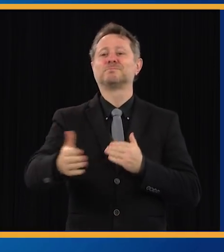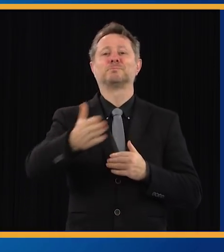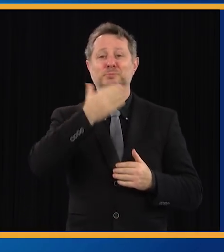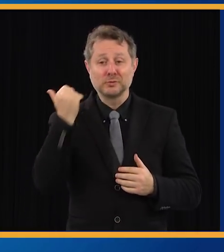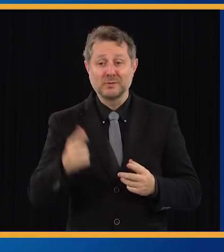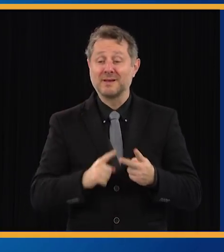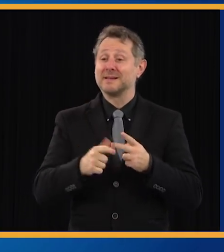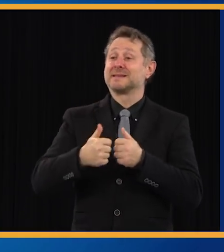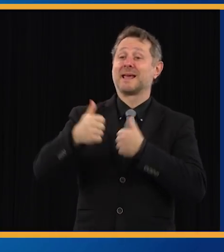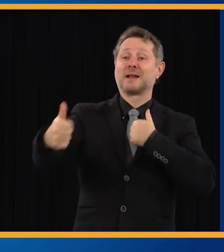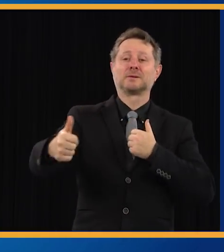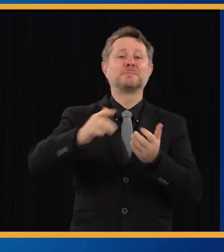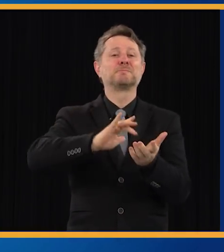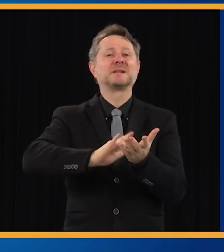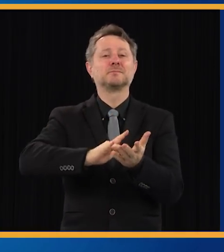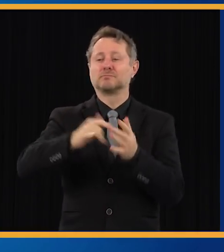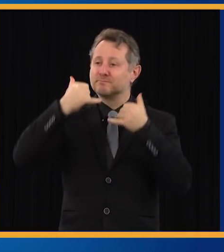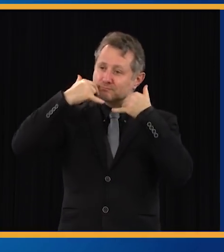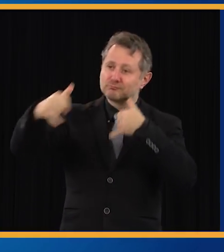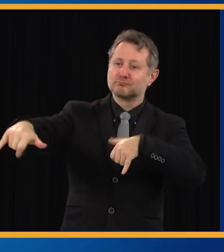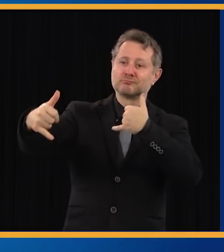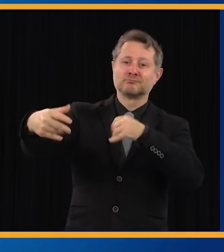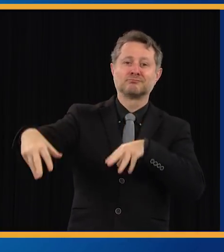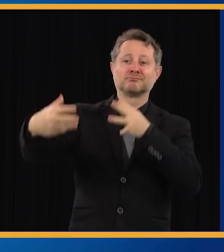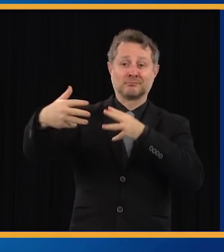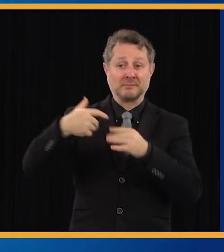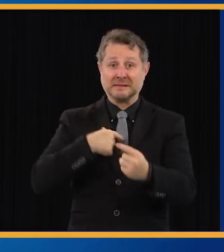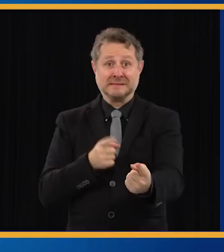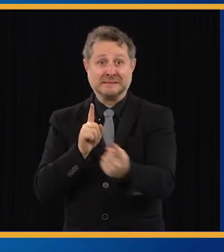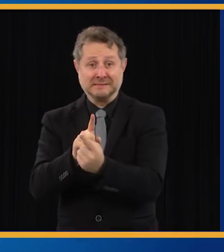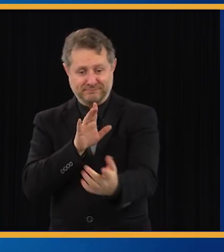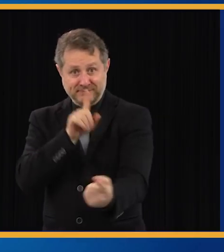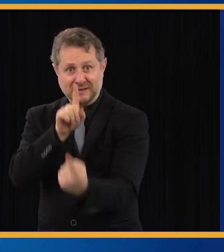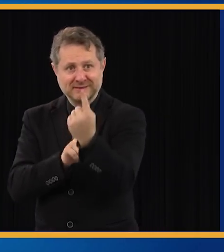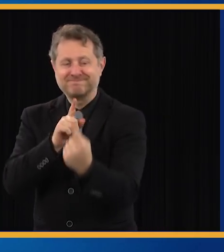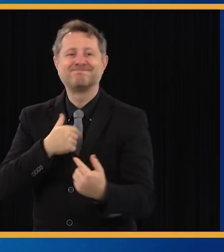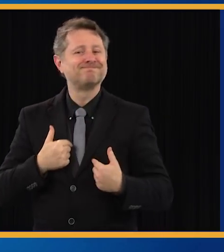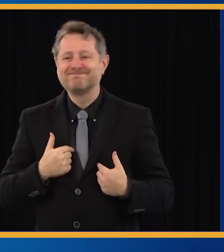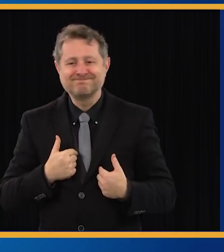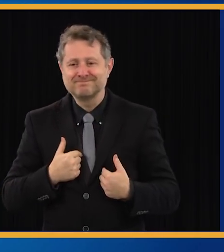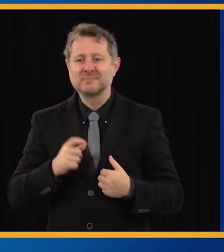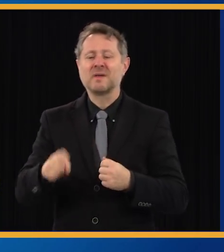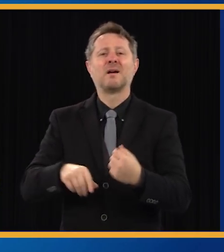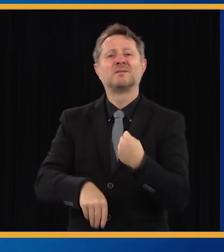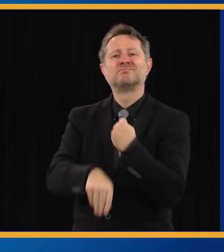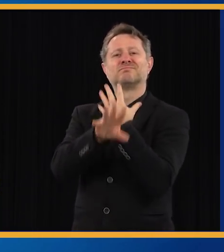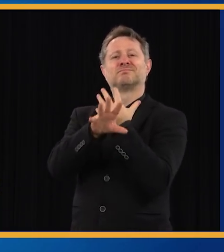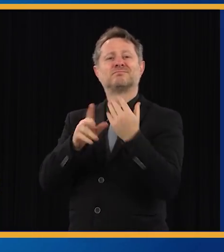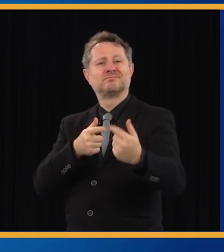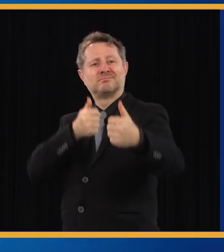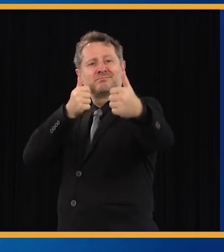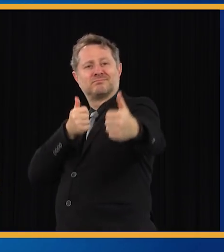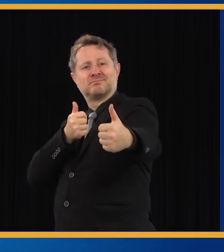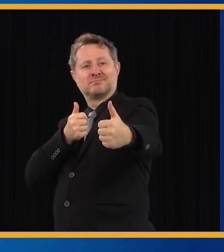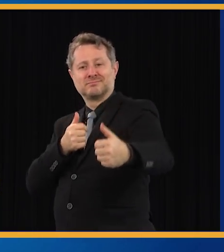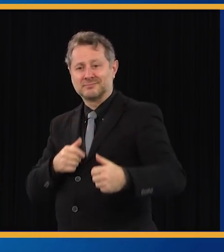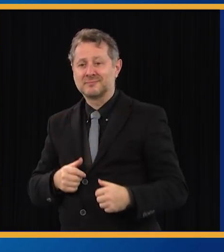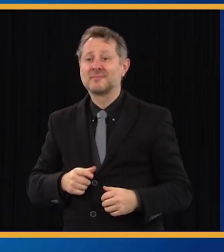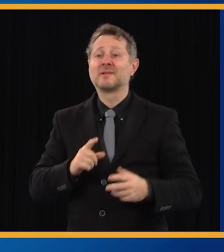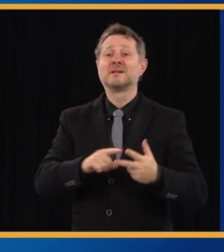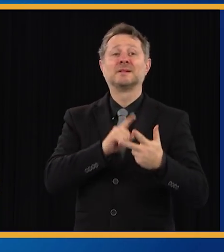potential. You don't have to go to the doctor's office. You can do a lot by telemedicine. How do we learn that?